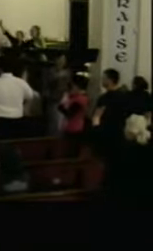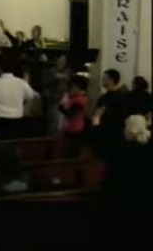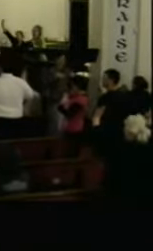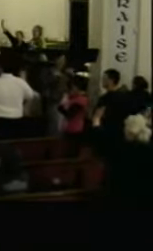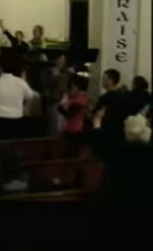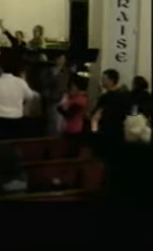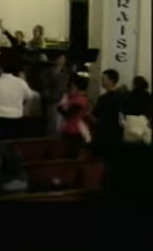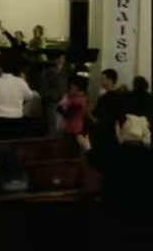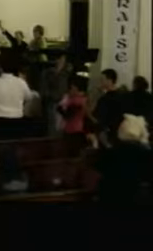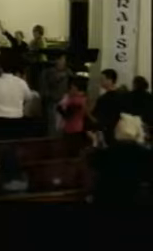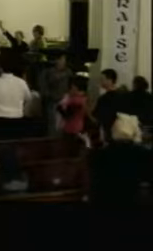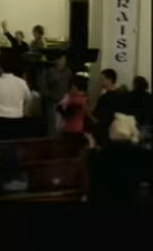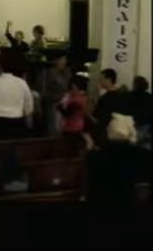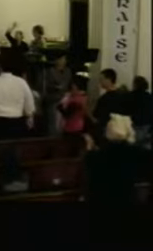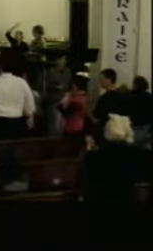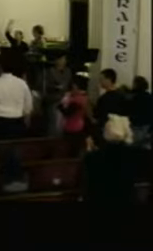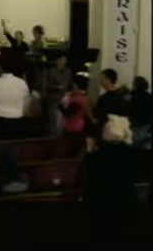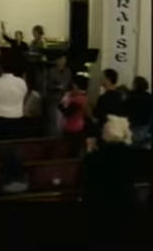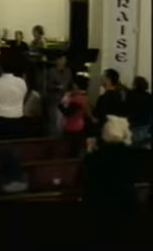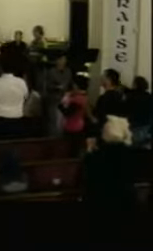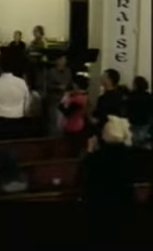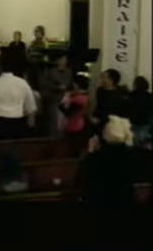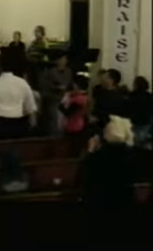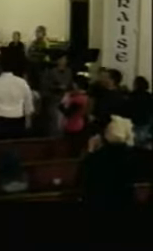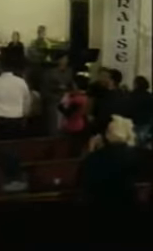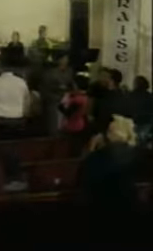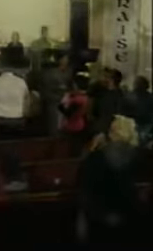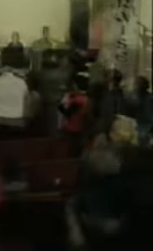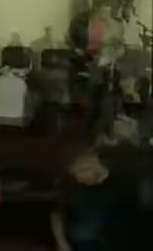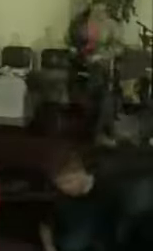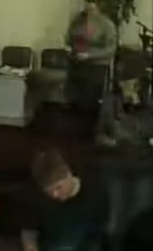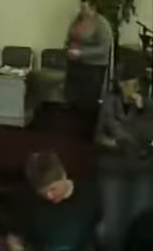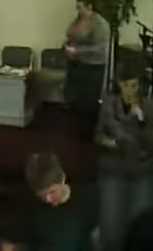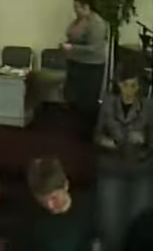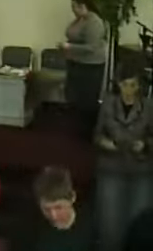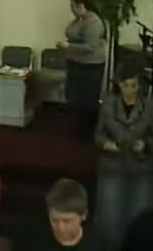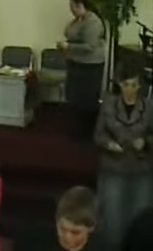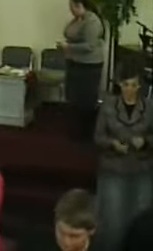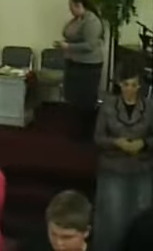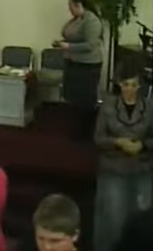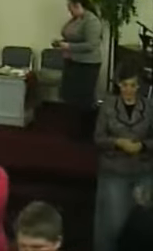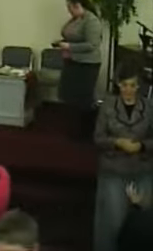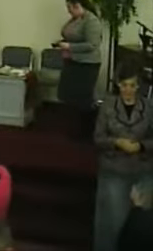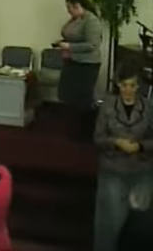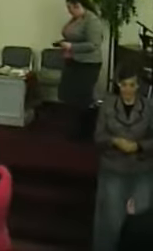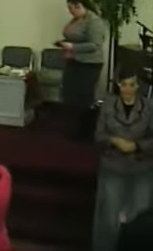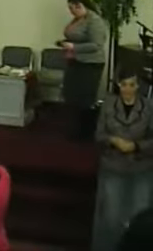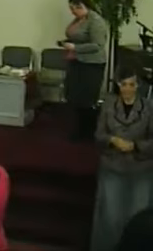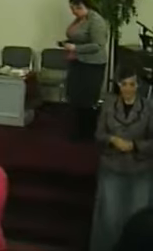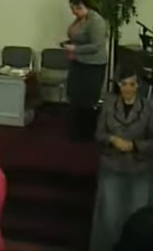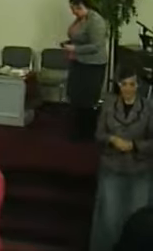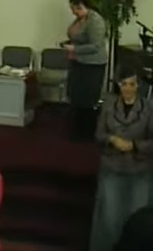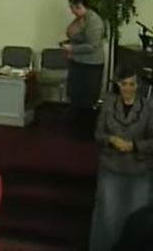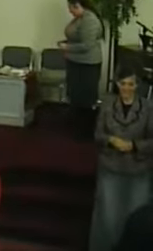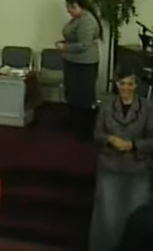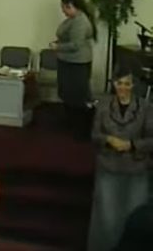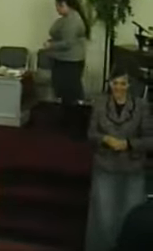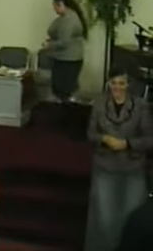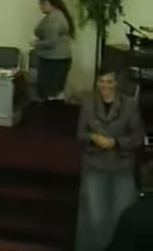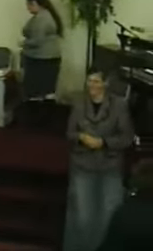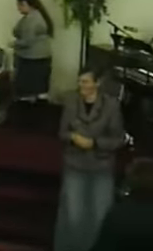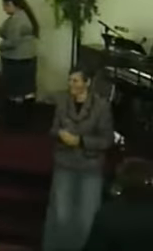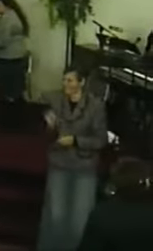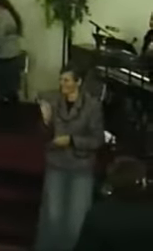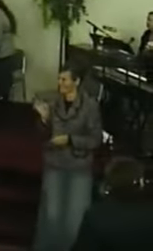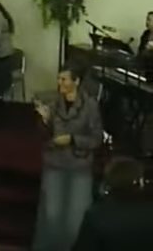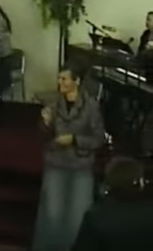we're blessed tonight. We're blessed tonight. Hallelujah. Praise God. Well, God is good. He's good. Amen.